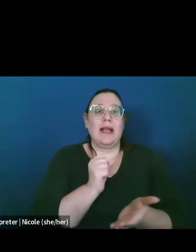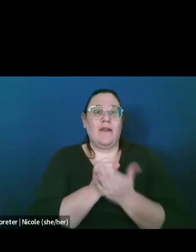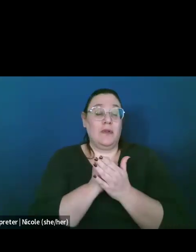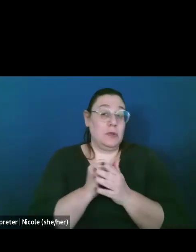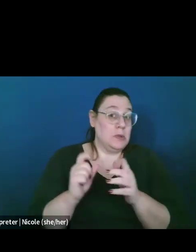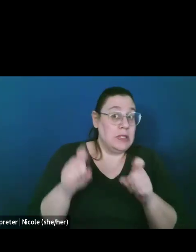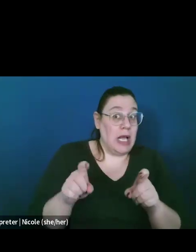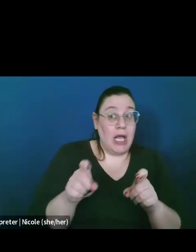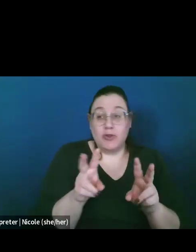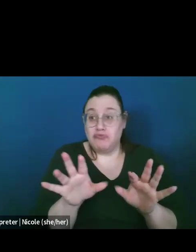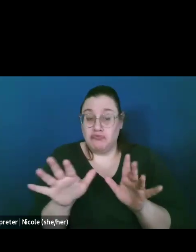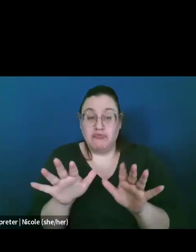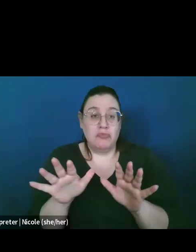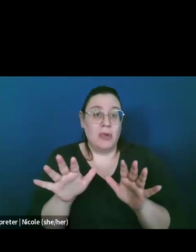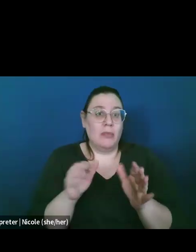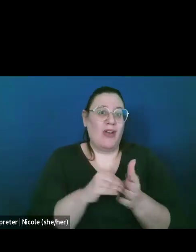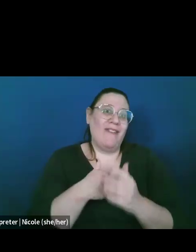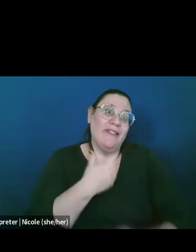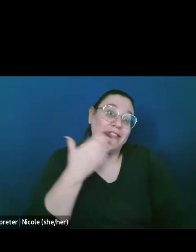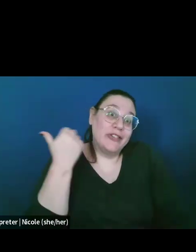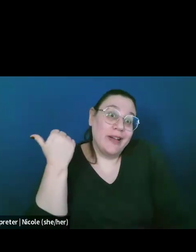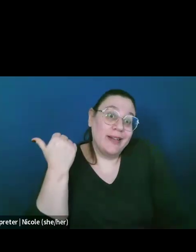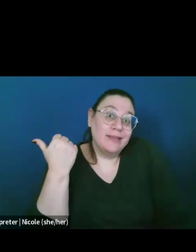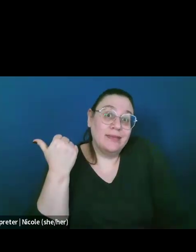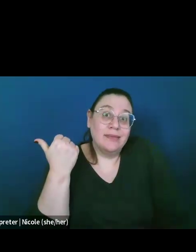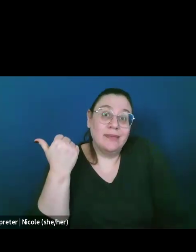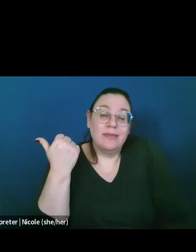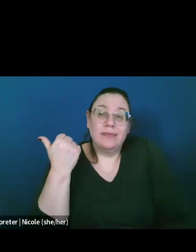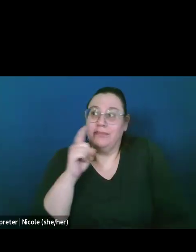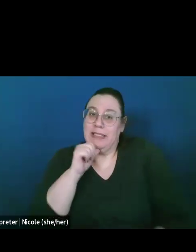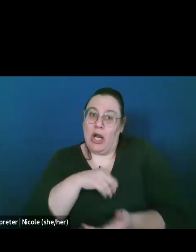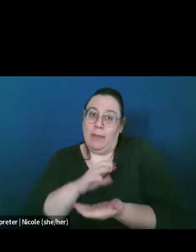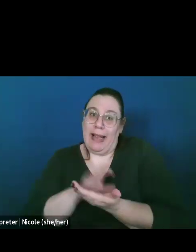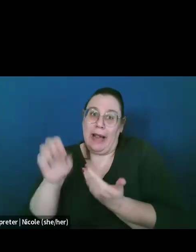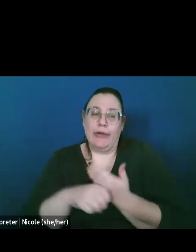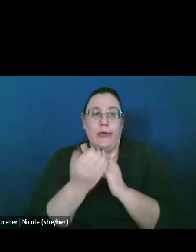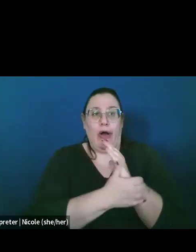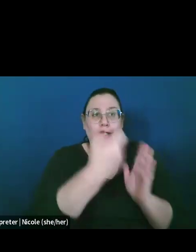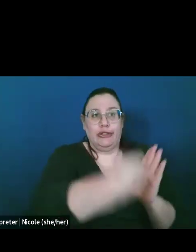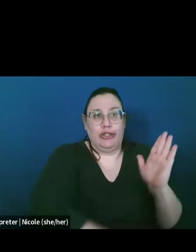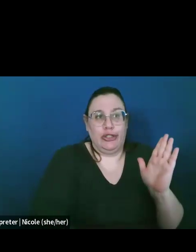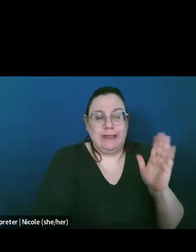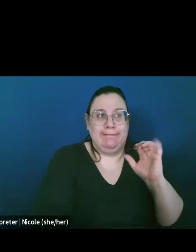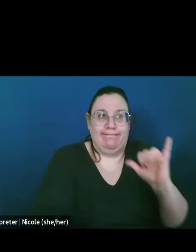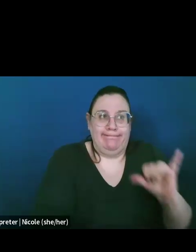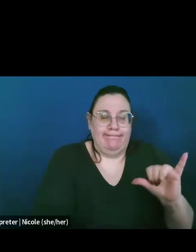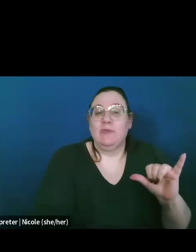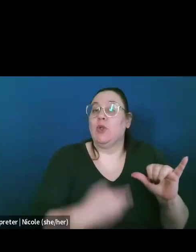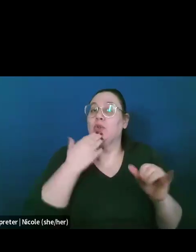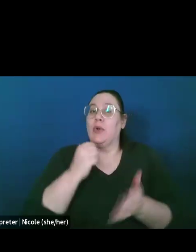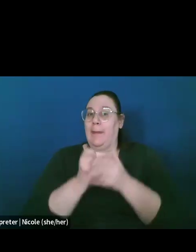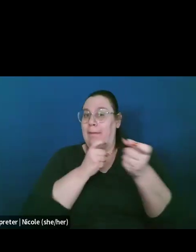test. But I've often forgotten because I didn't put it on my calendar. So that's very helpful to manage that.